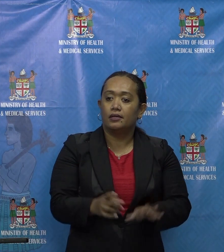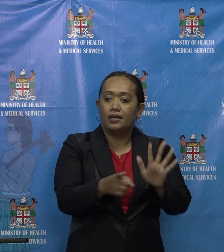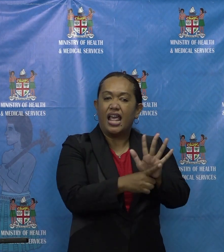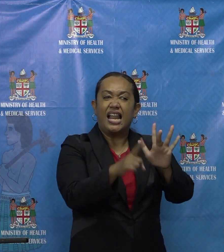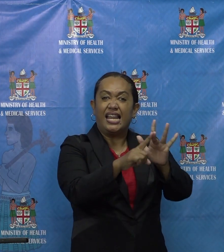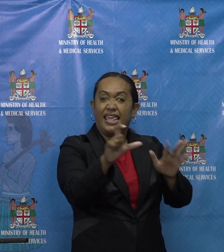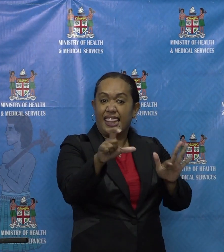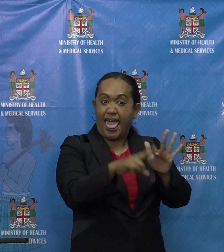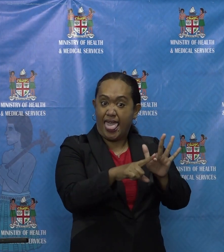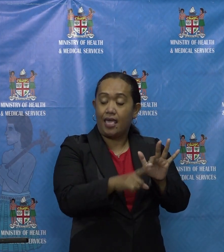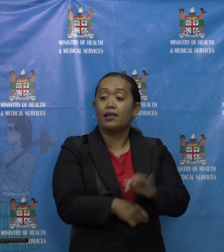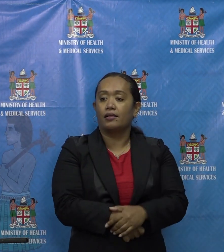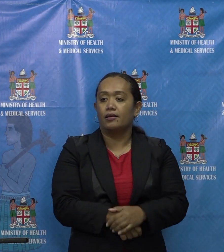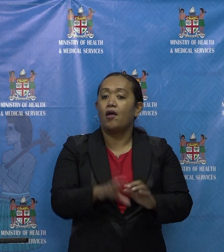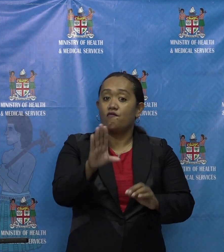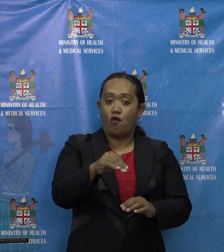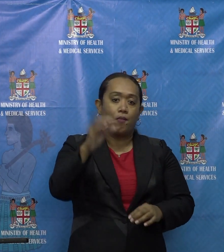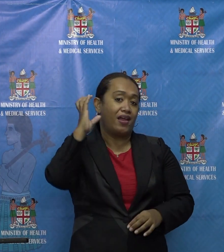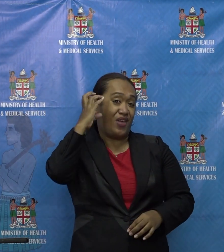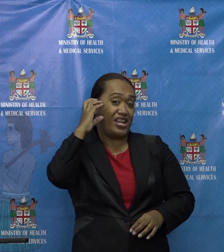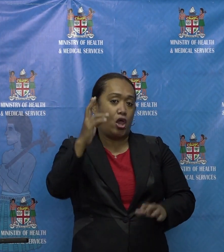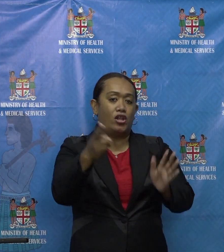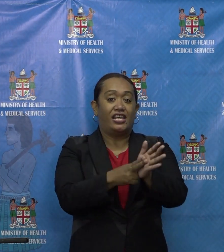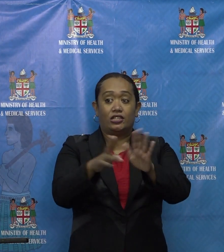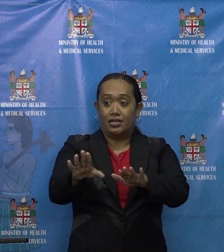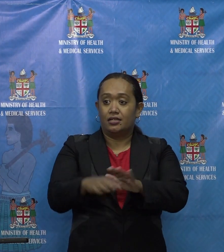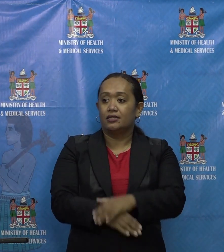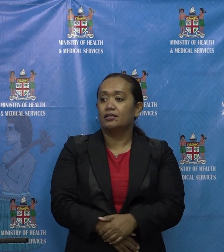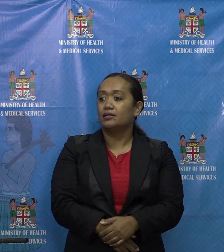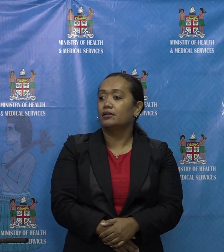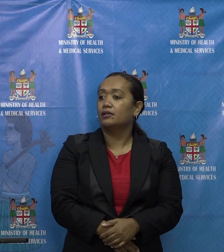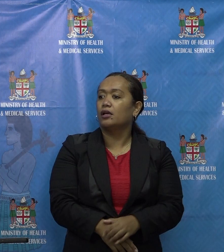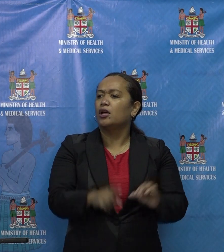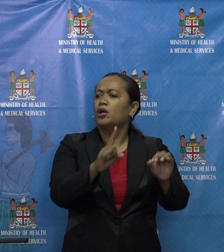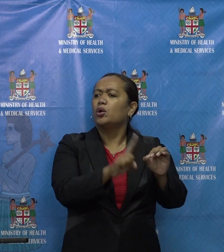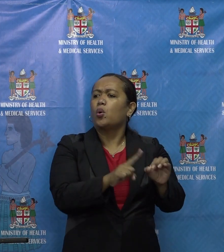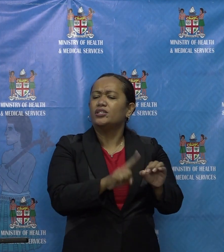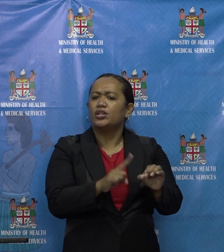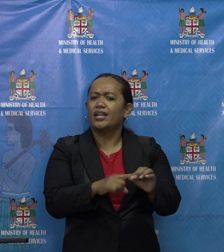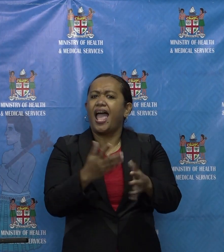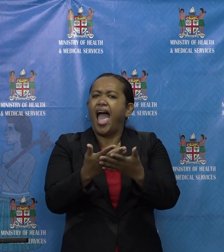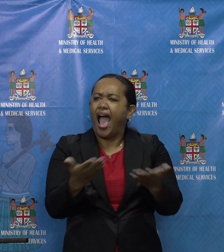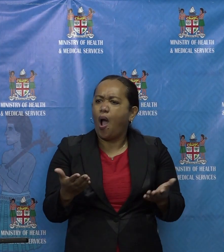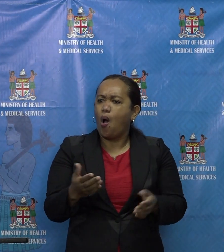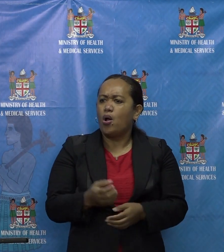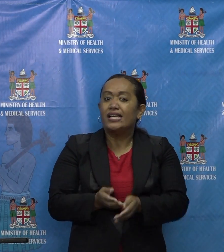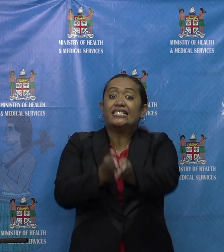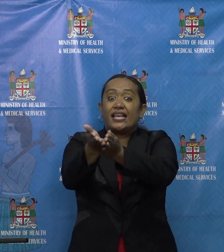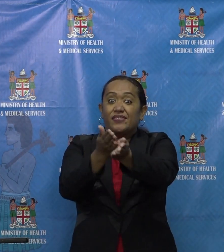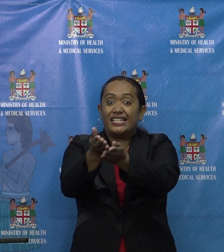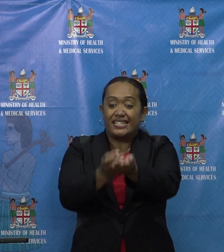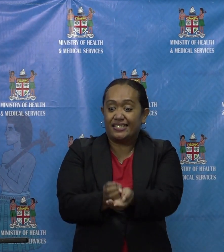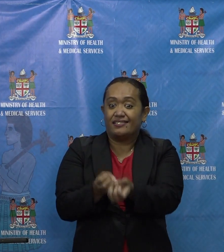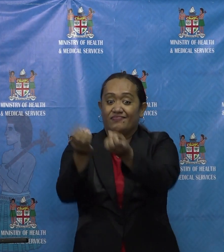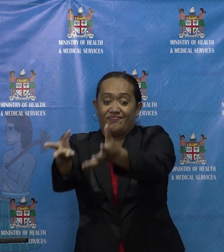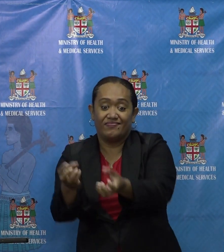Dr. Fong, Lee there from Radio New Zealand. My question is to do with all of the outsourcing of services that